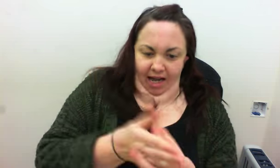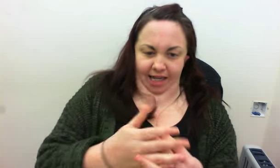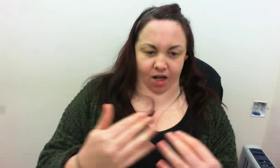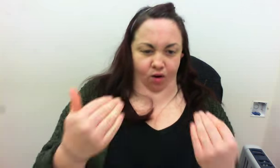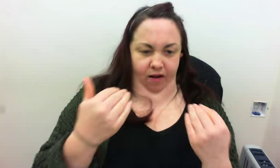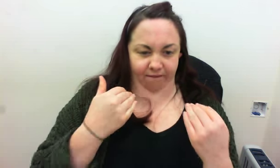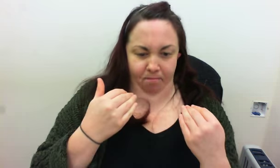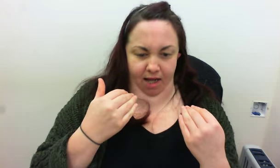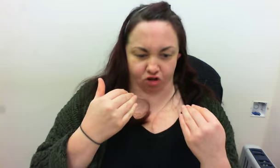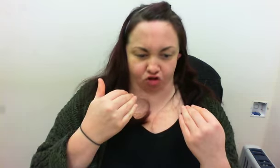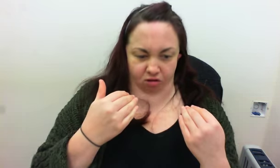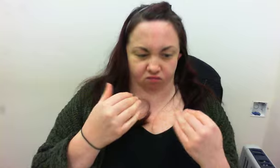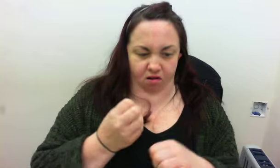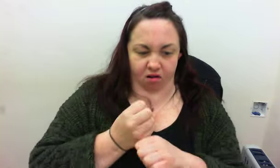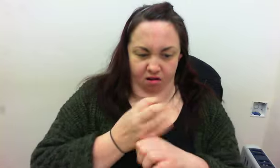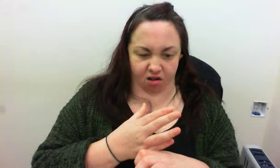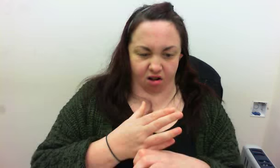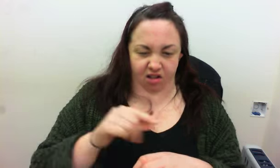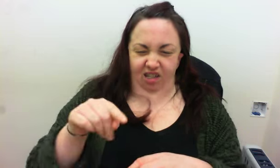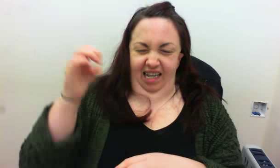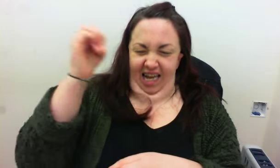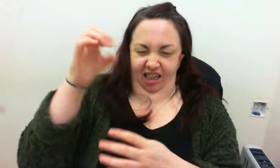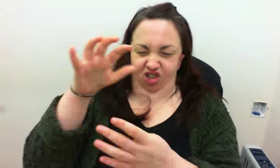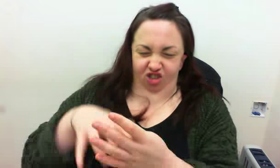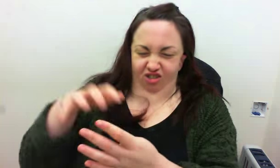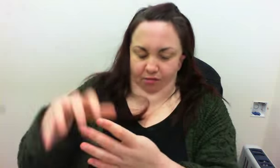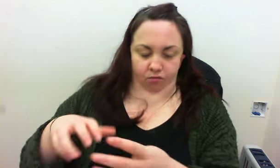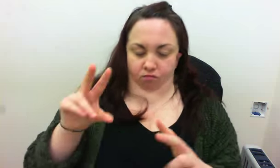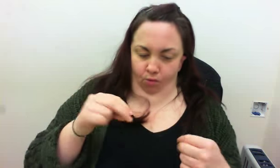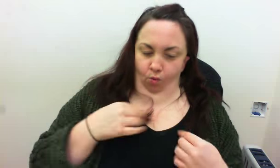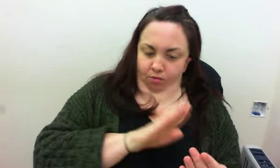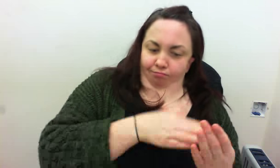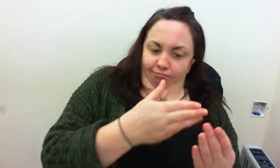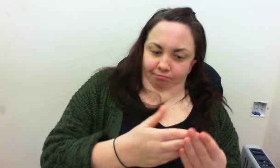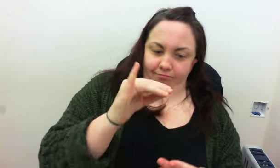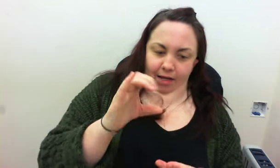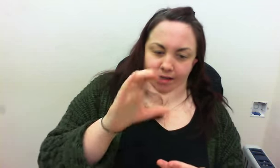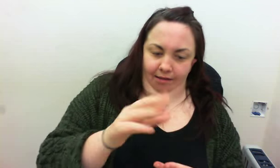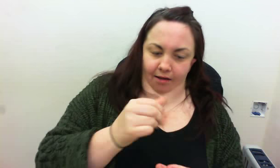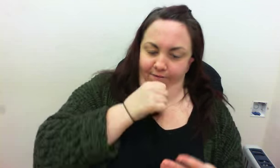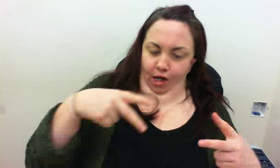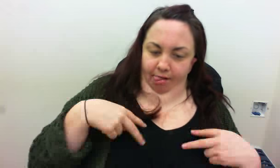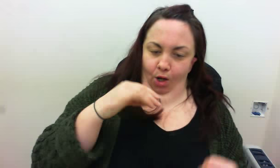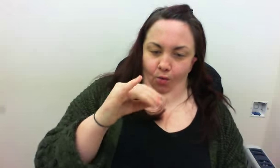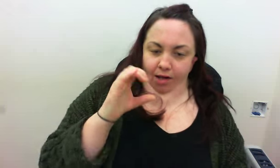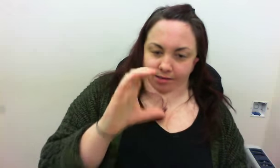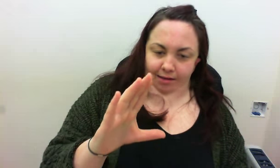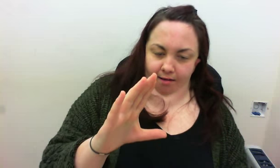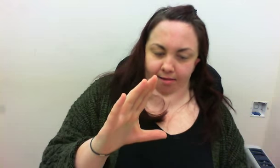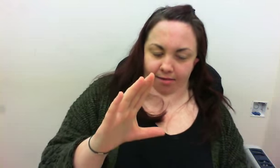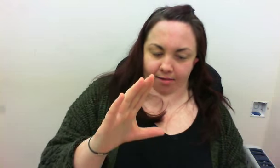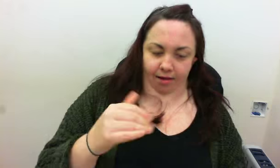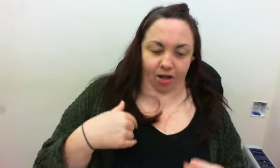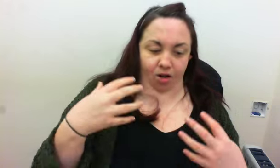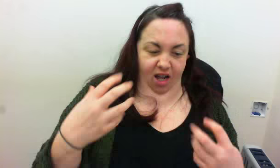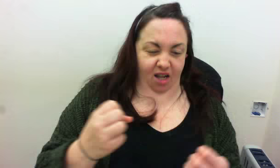all through English, so it's great that we can provide it in Irish Sign Language in their first language. And also being part of the culture and